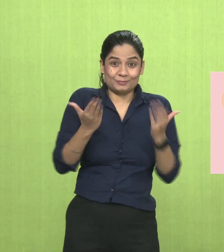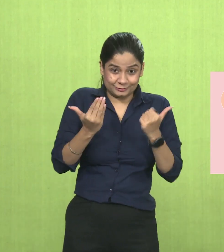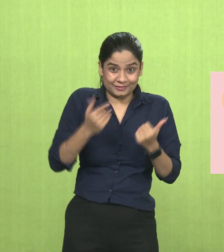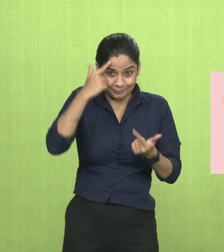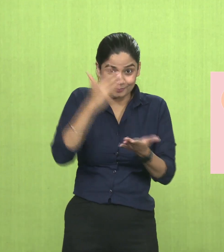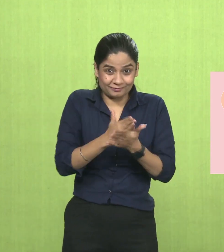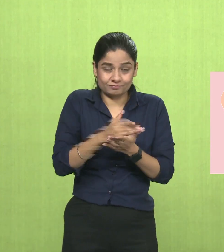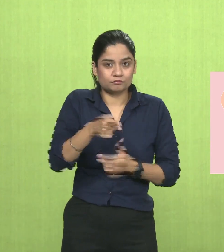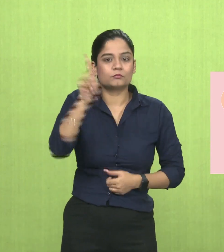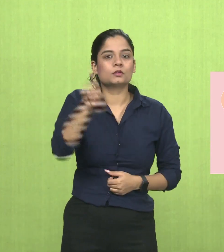leads to